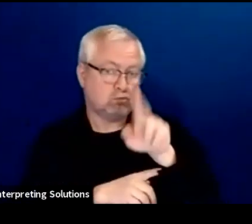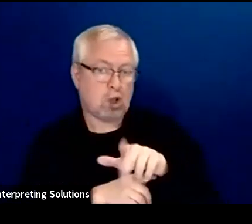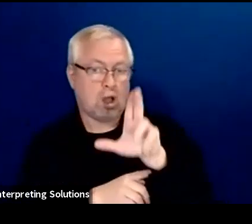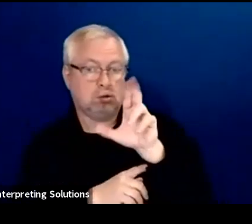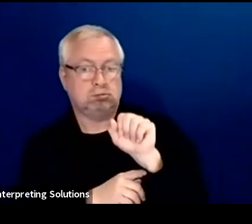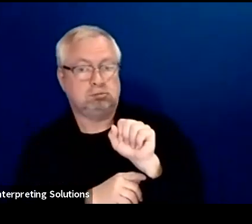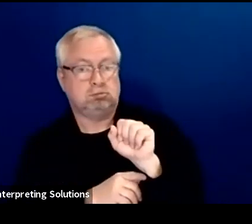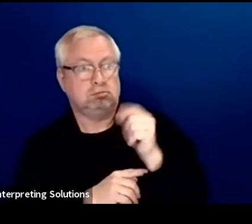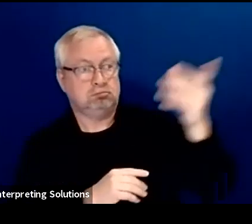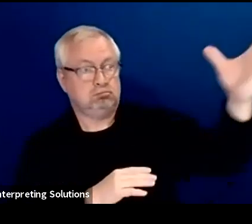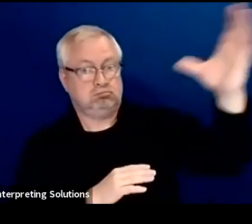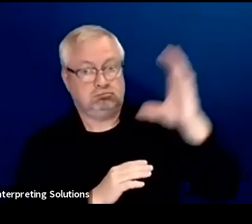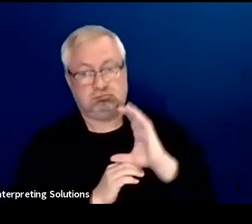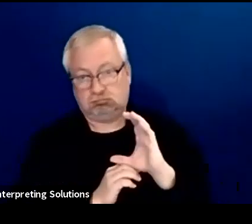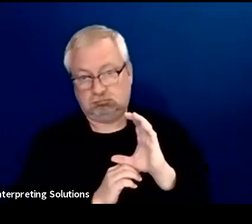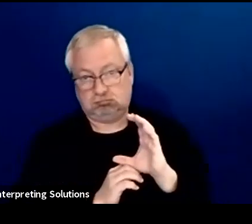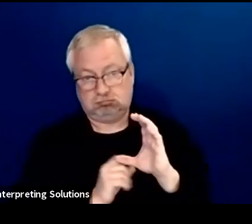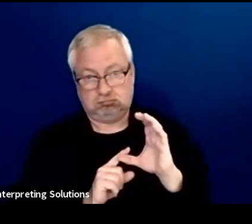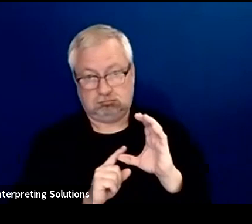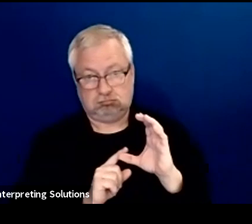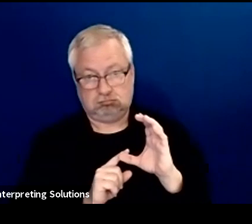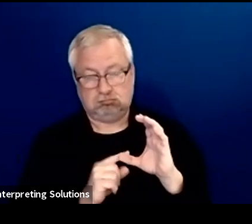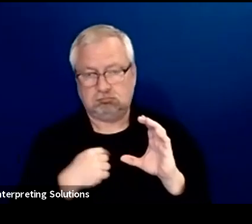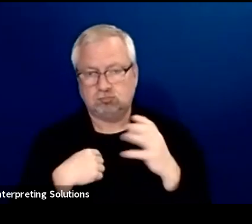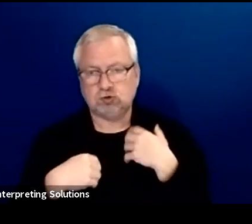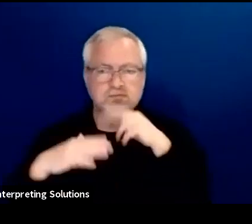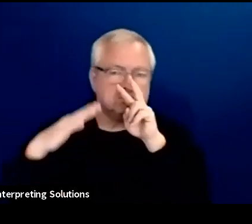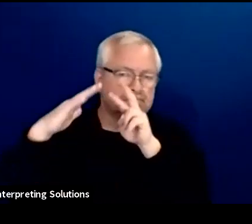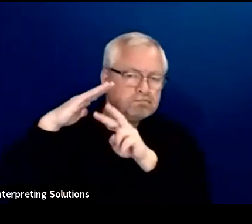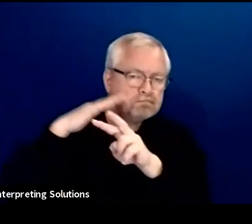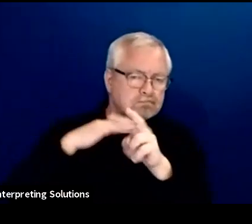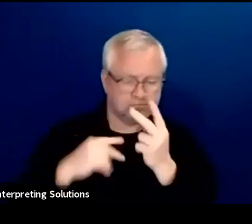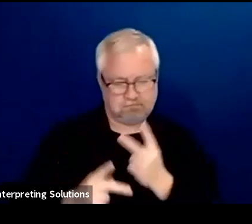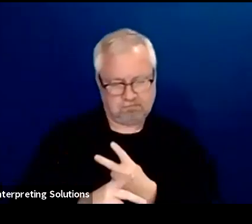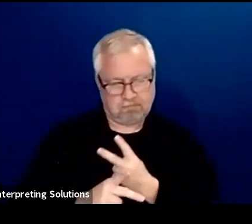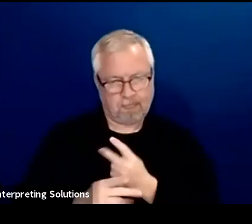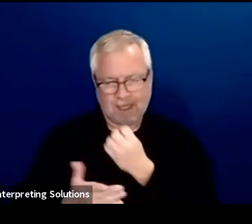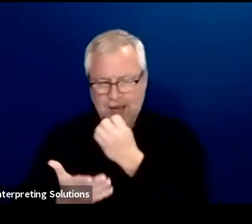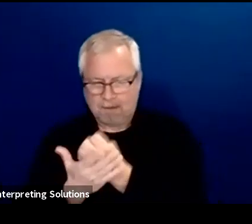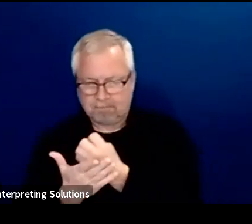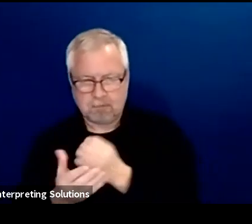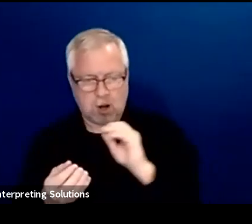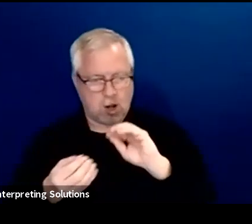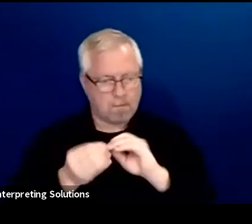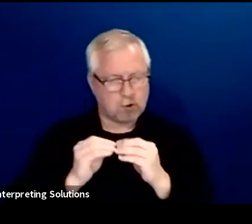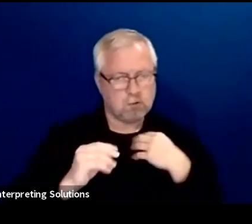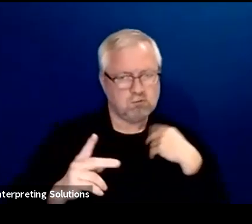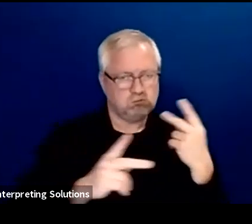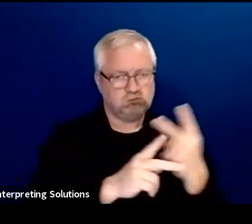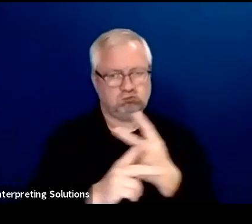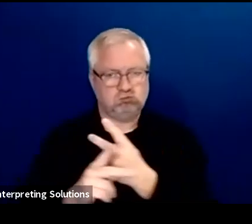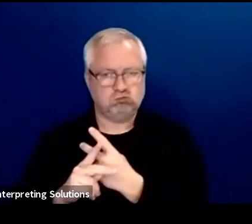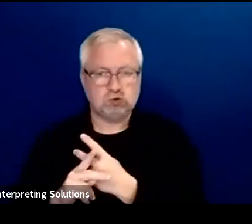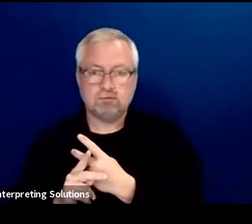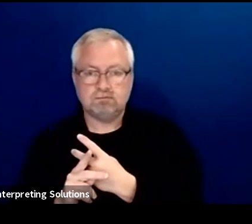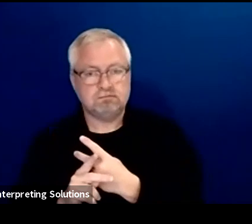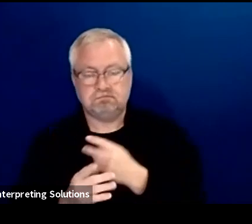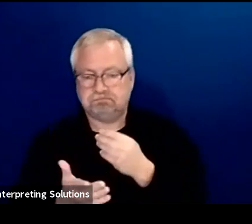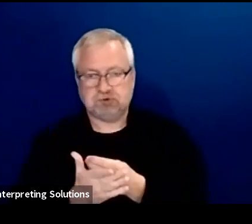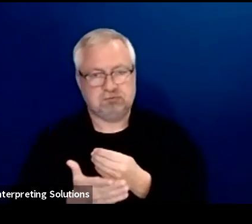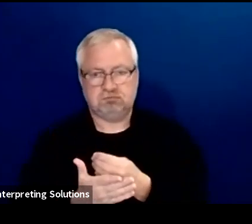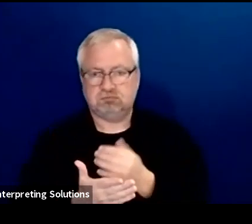best, the best economic numbers behind that. That money was never in the bank. It was never